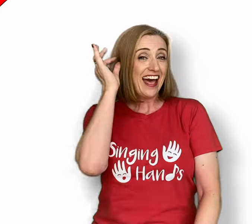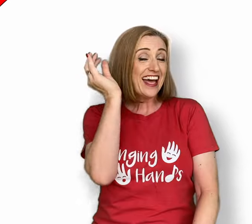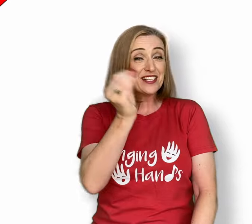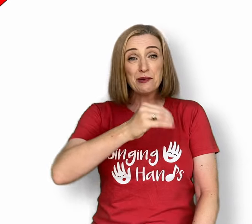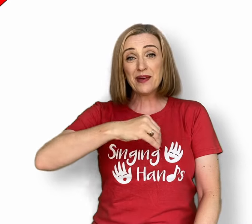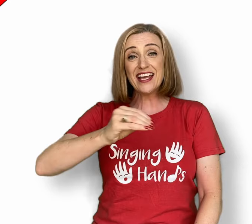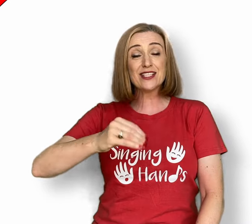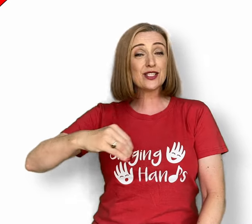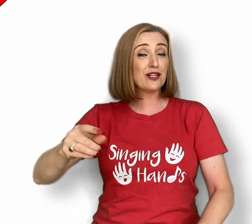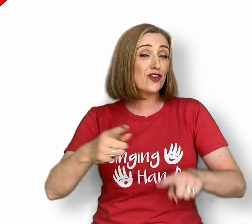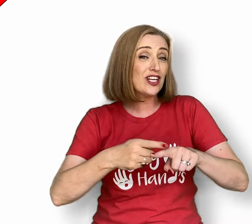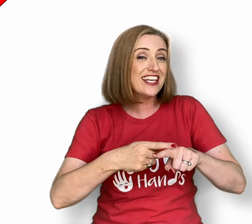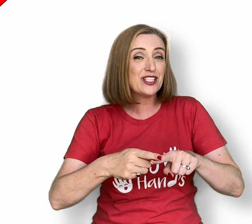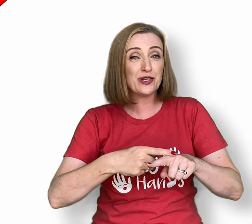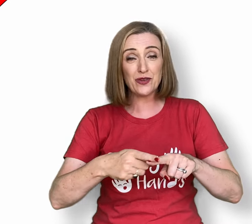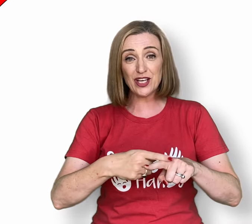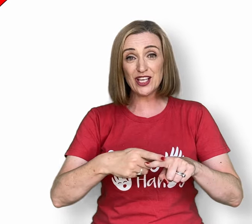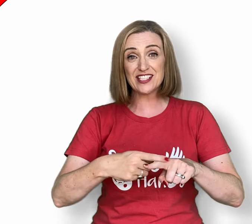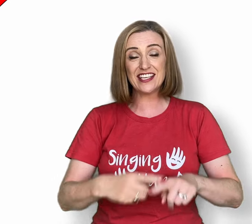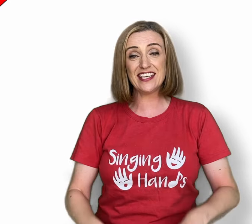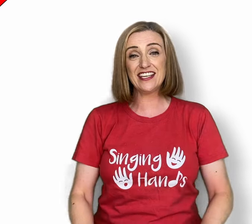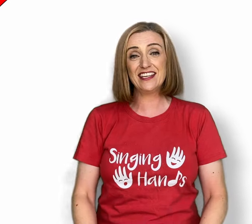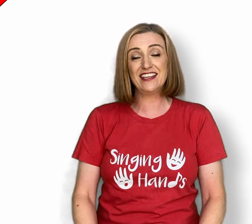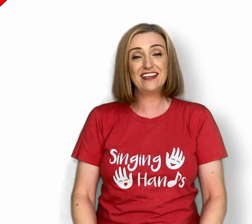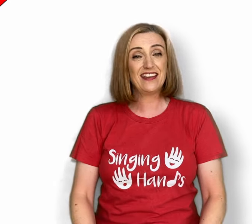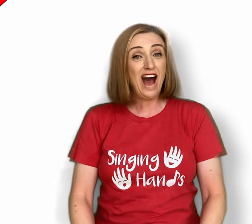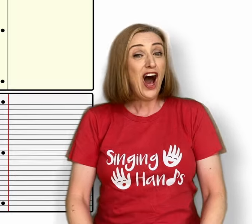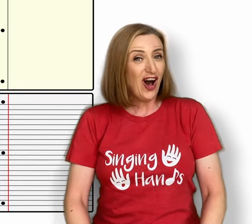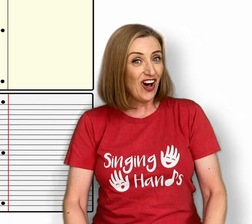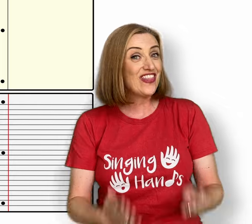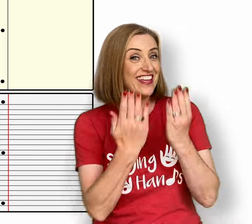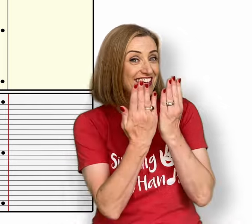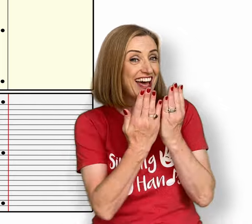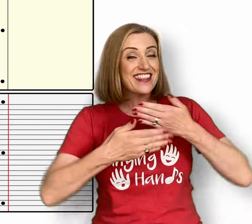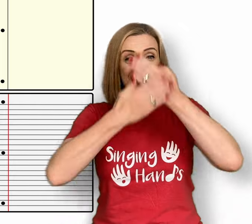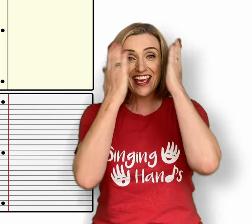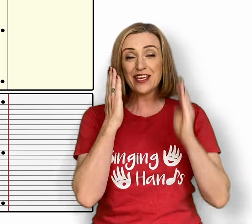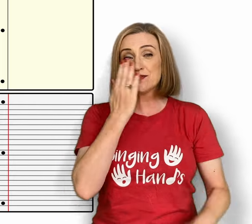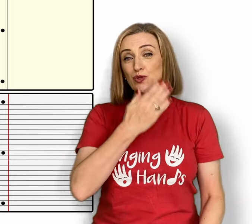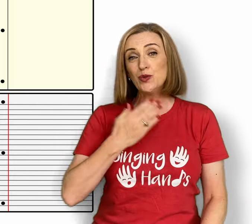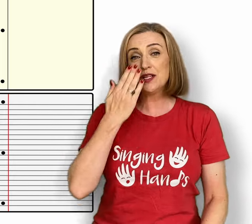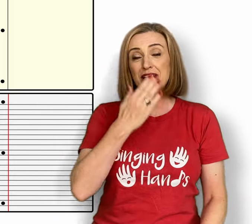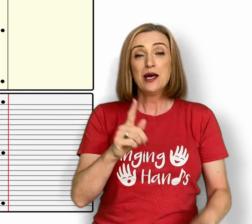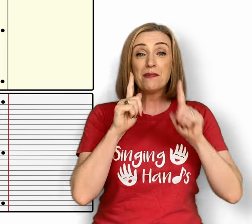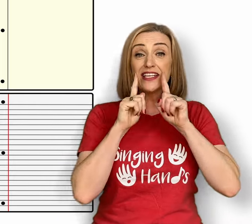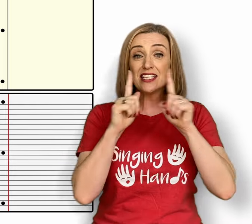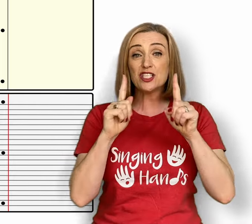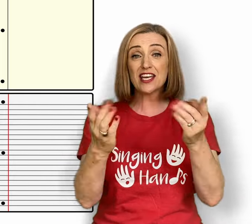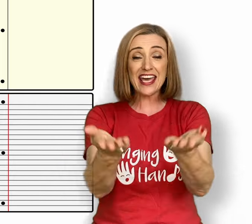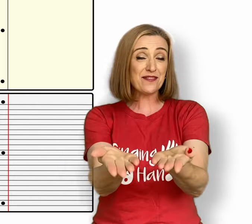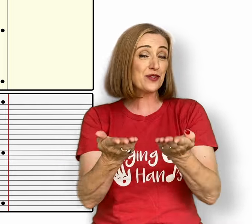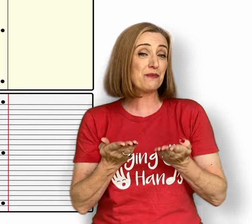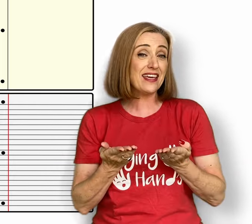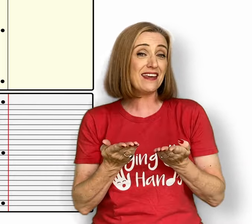pens and a pencil for literacy. On the ninth day of school, my